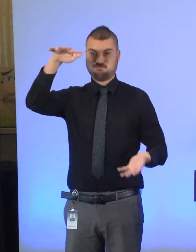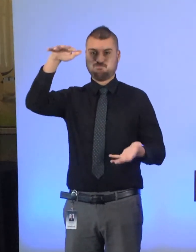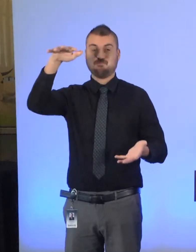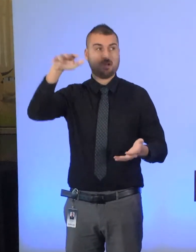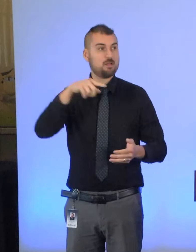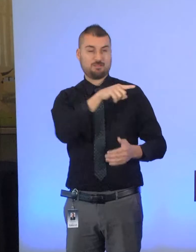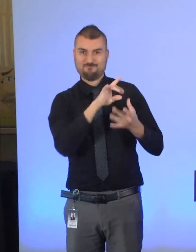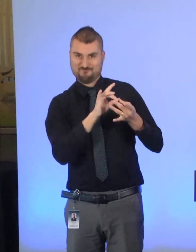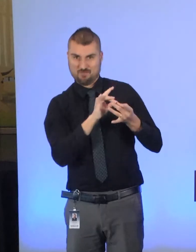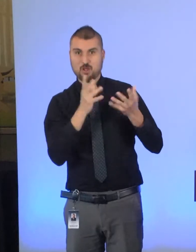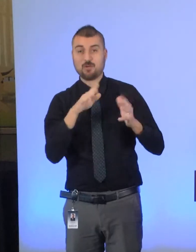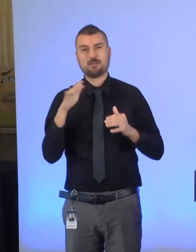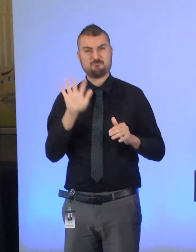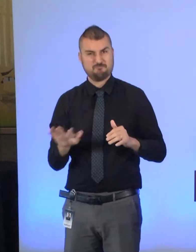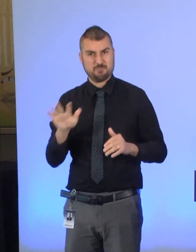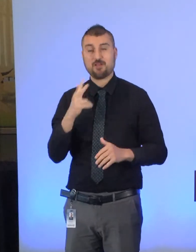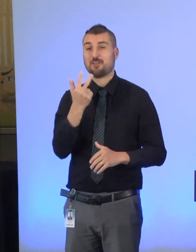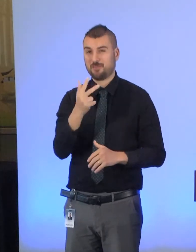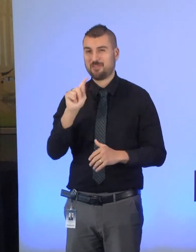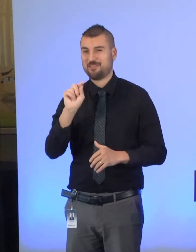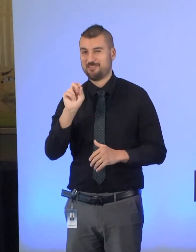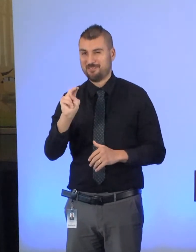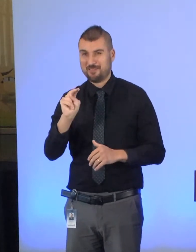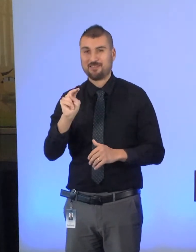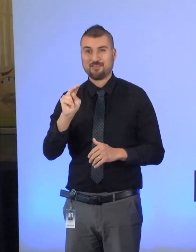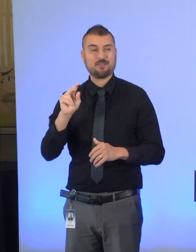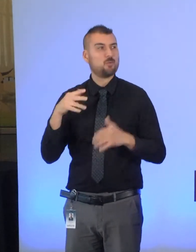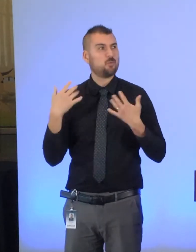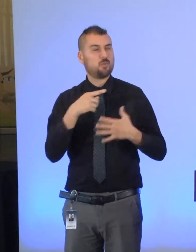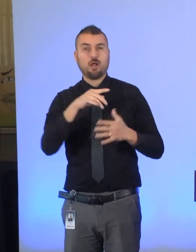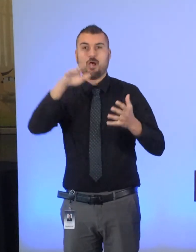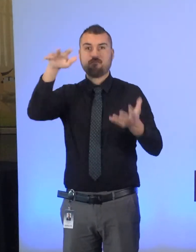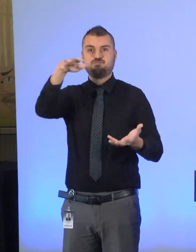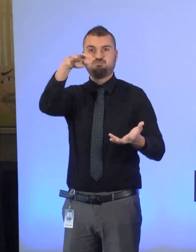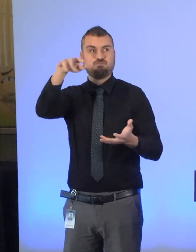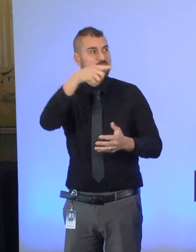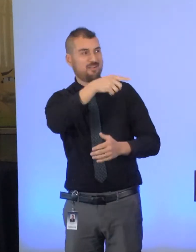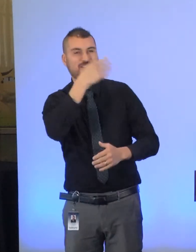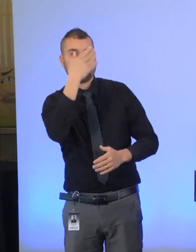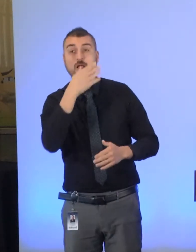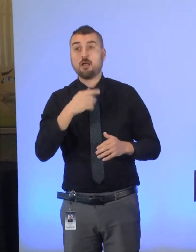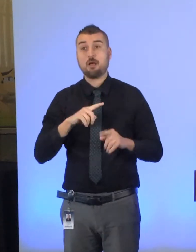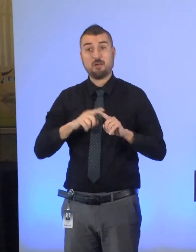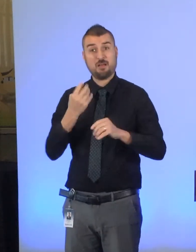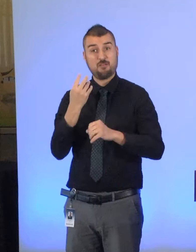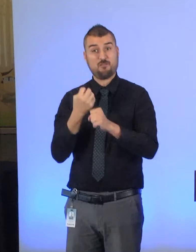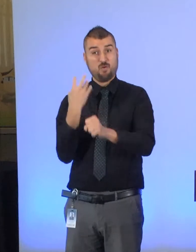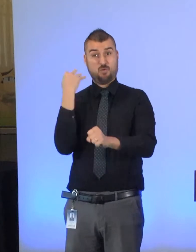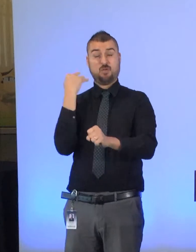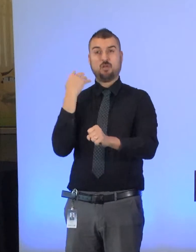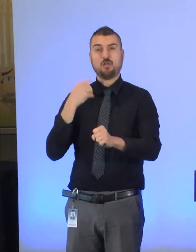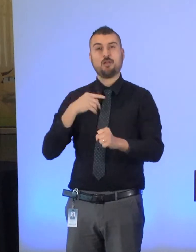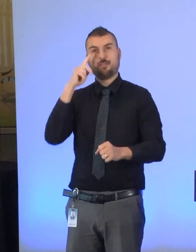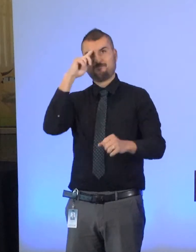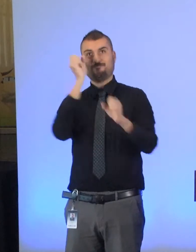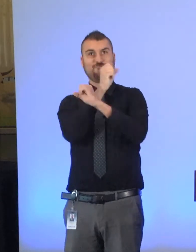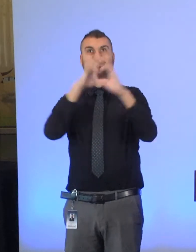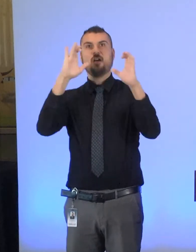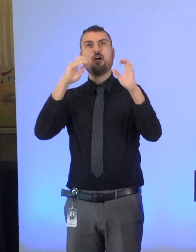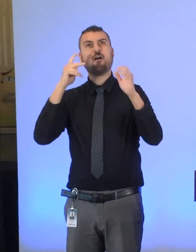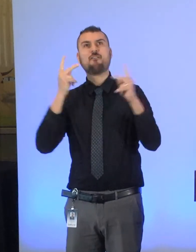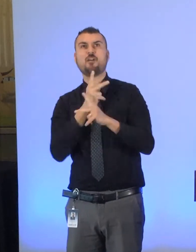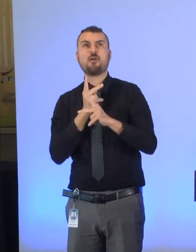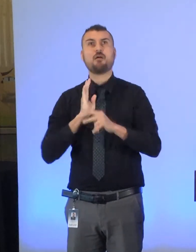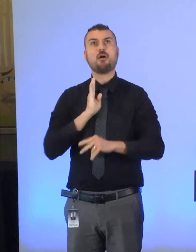3 tons hanging in our entry lobby. The vision for it started about 4 years ago as the board was doing strategic